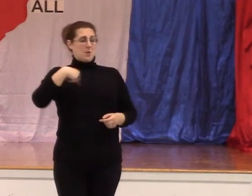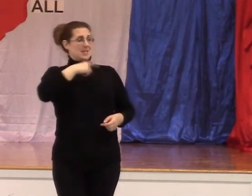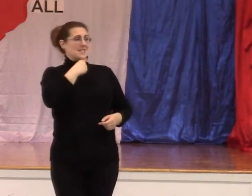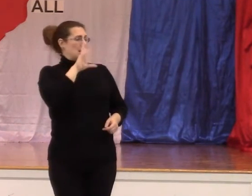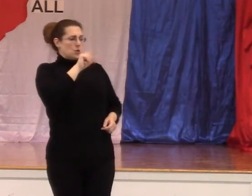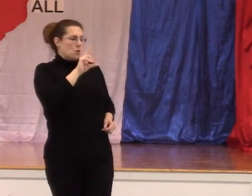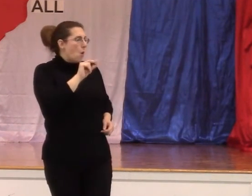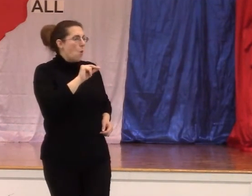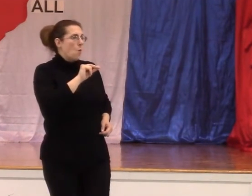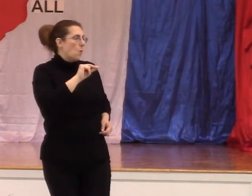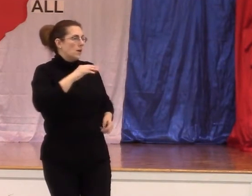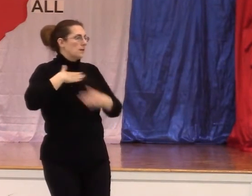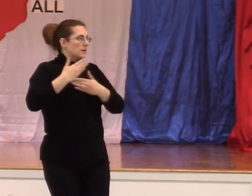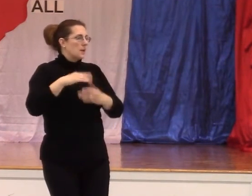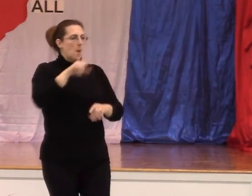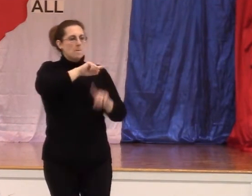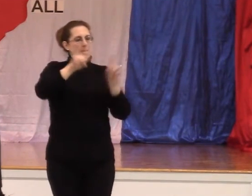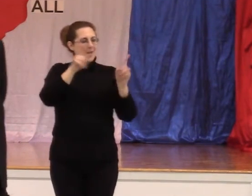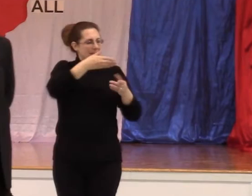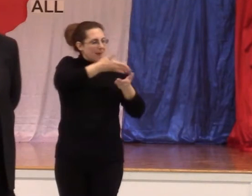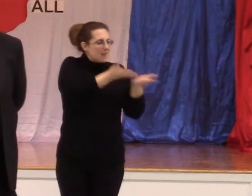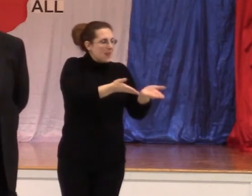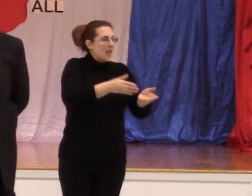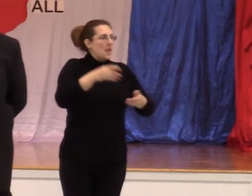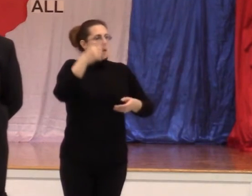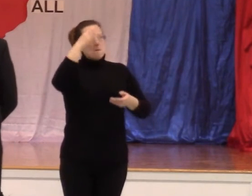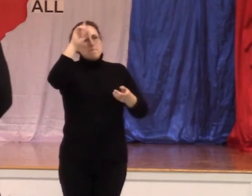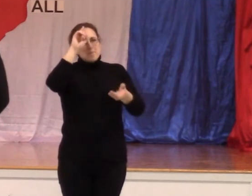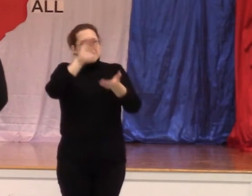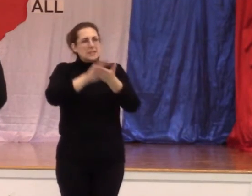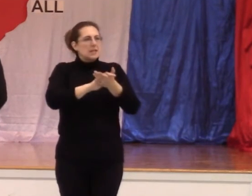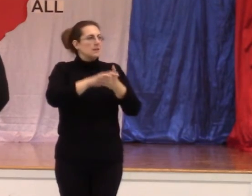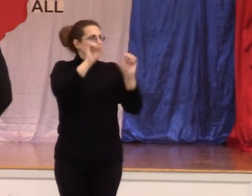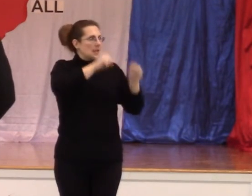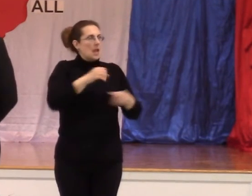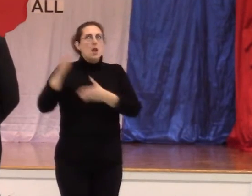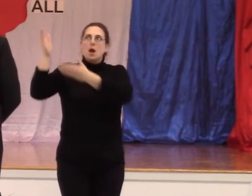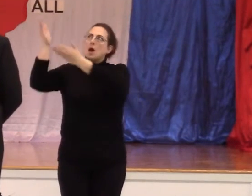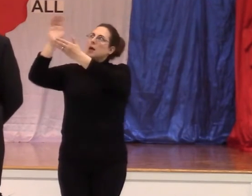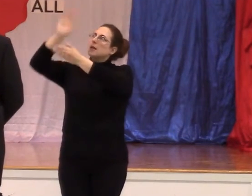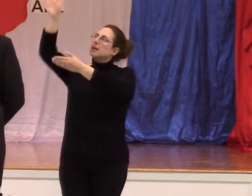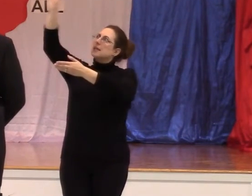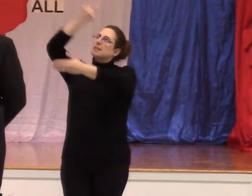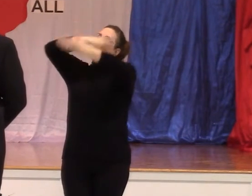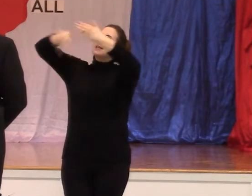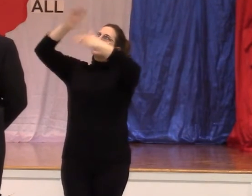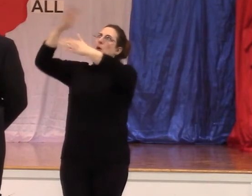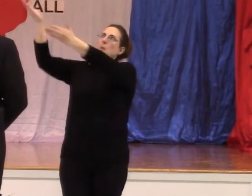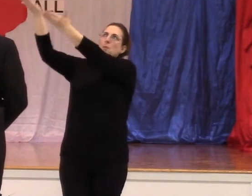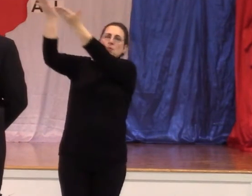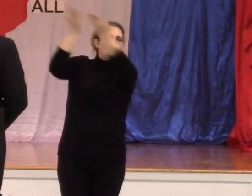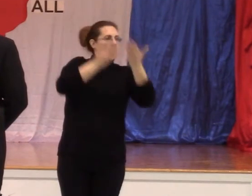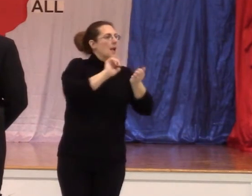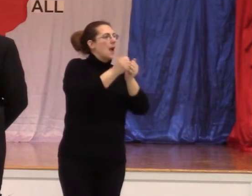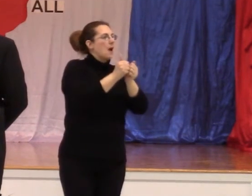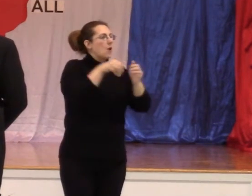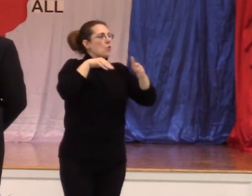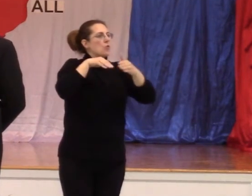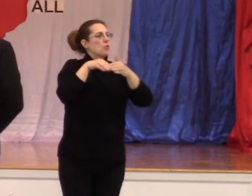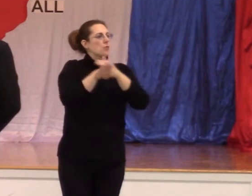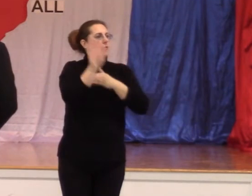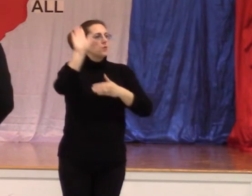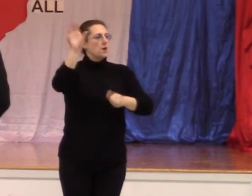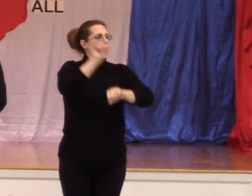Confession. But they believe that they can bring the kingdom of God through their work, through